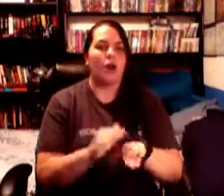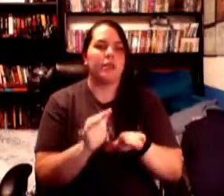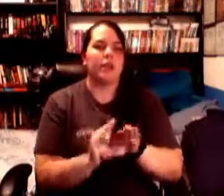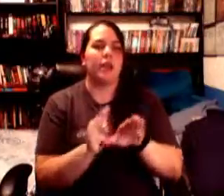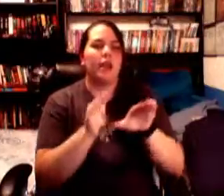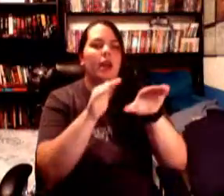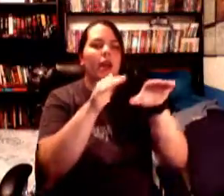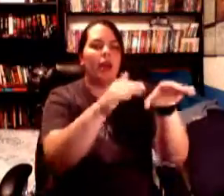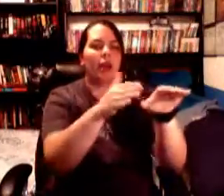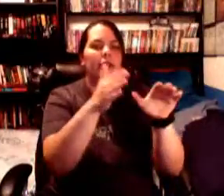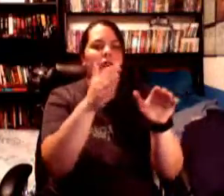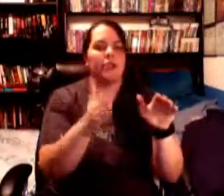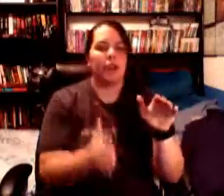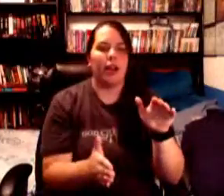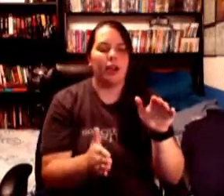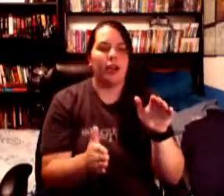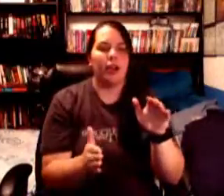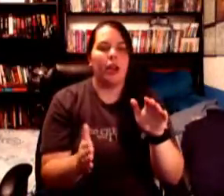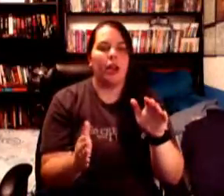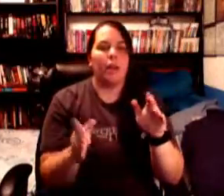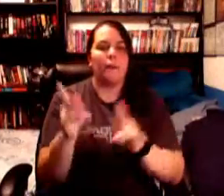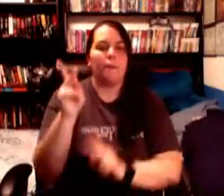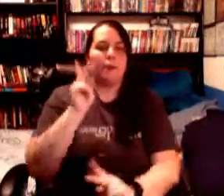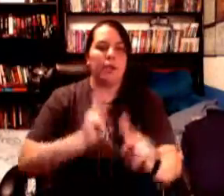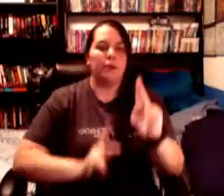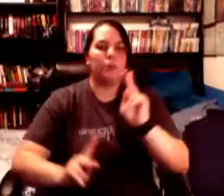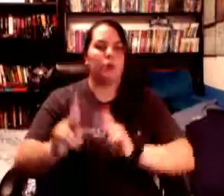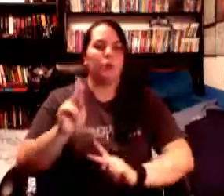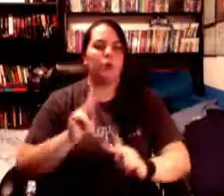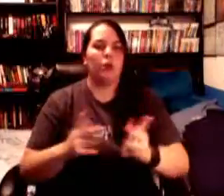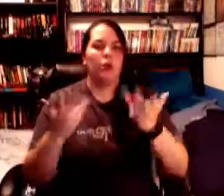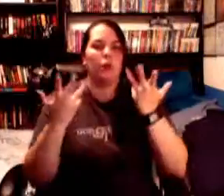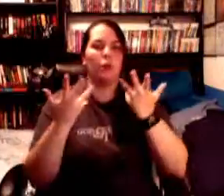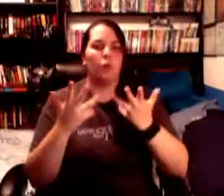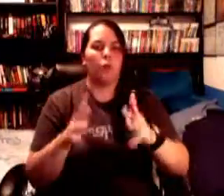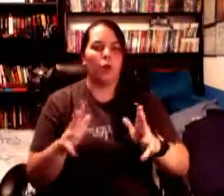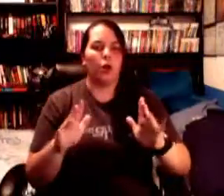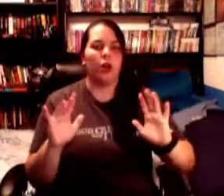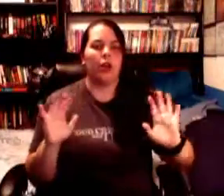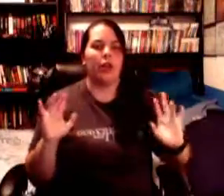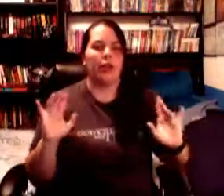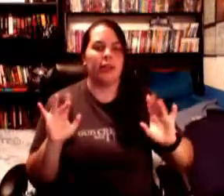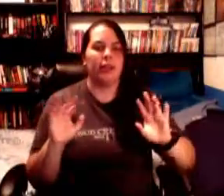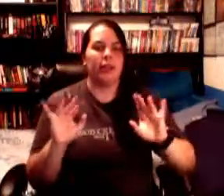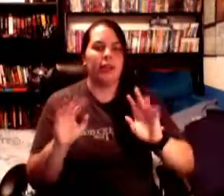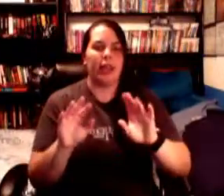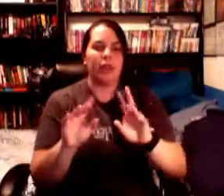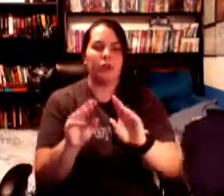on a hillside, people were